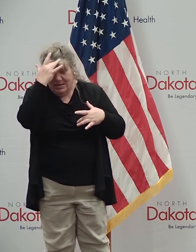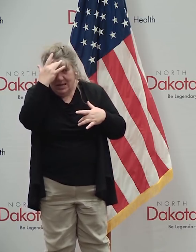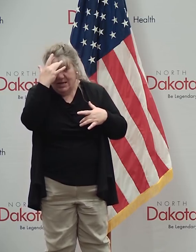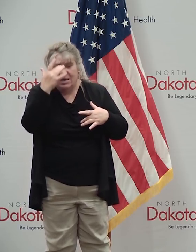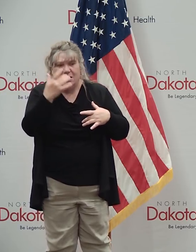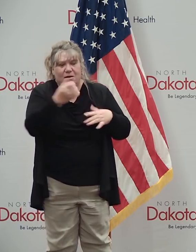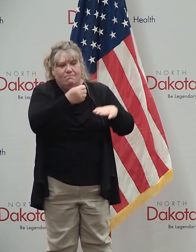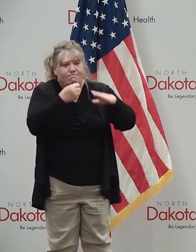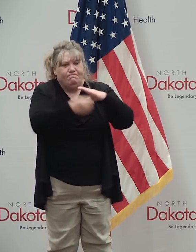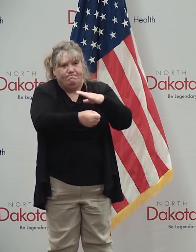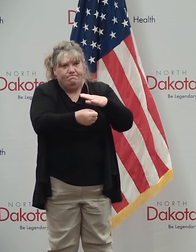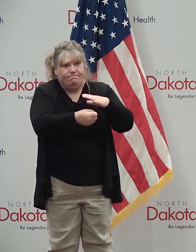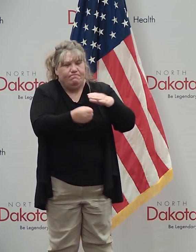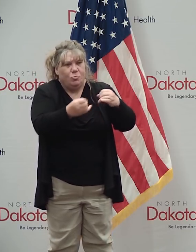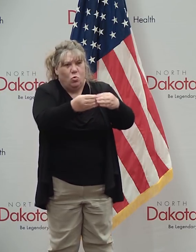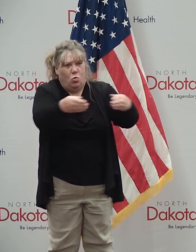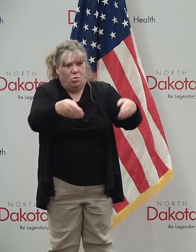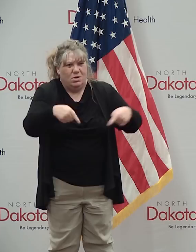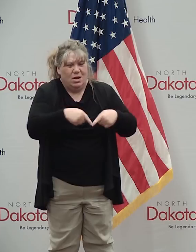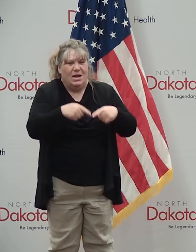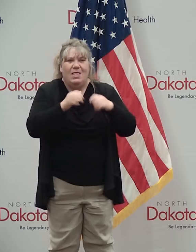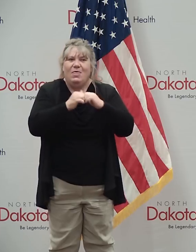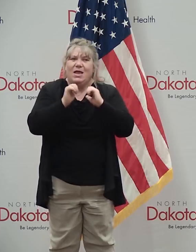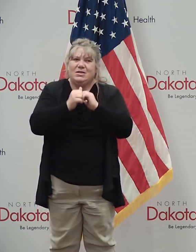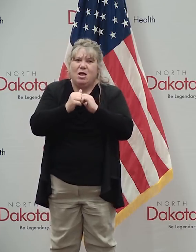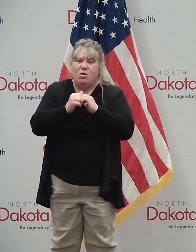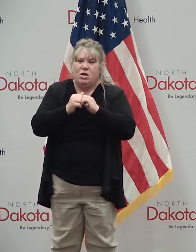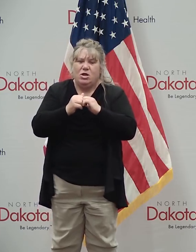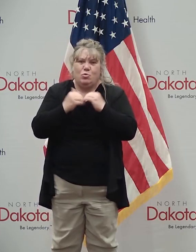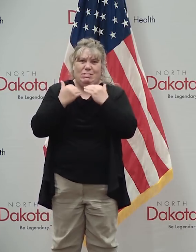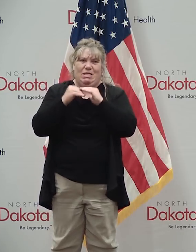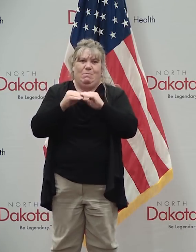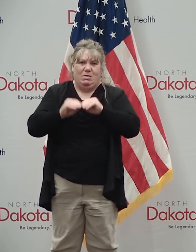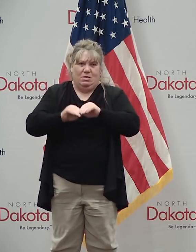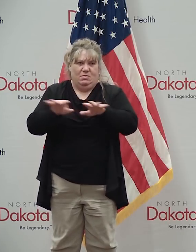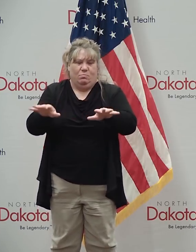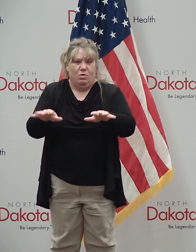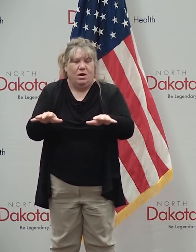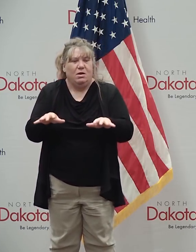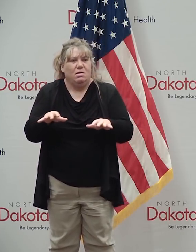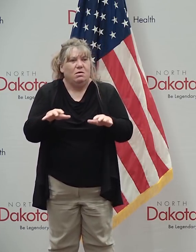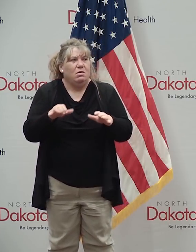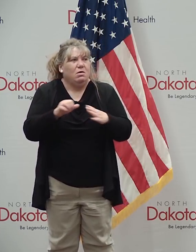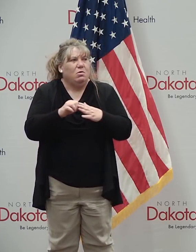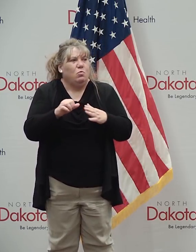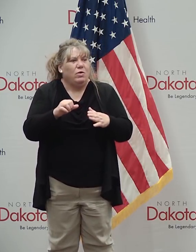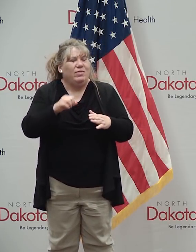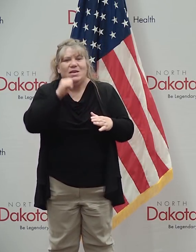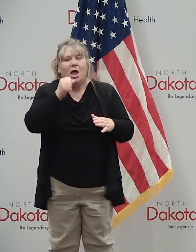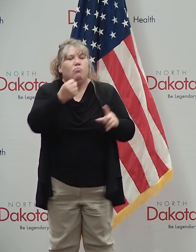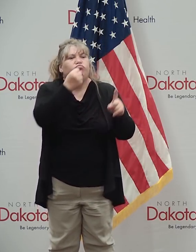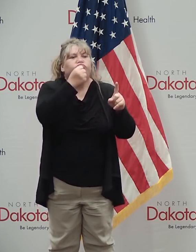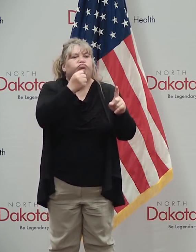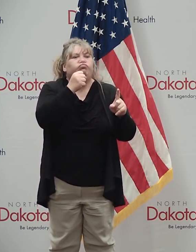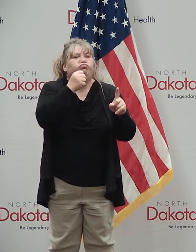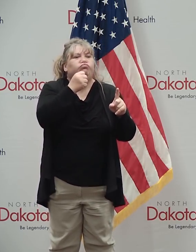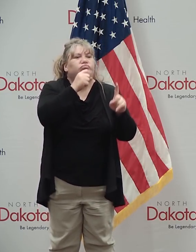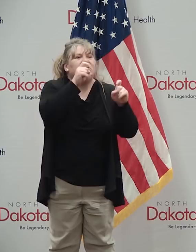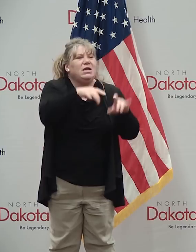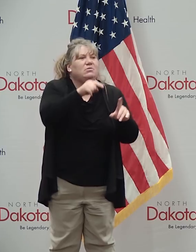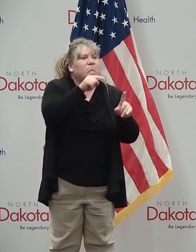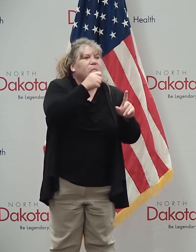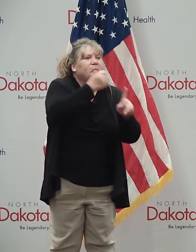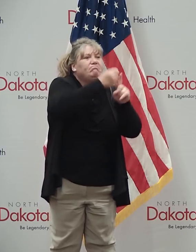how you stop this sort of spider web of spread is with not random testing.